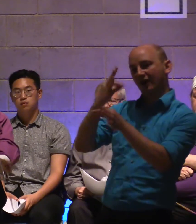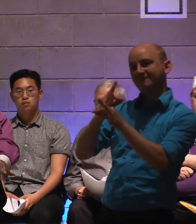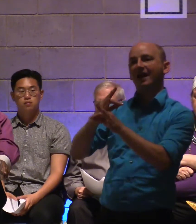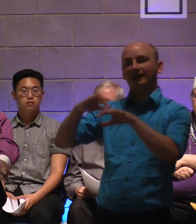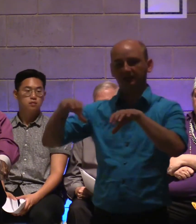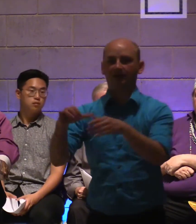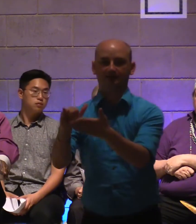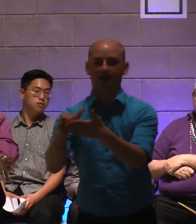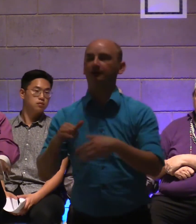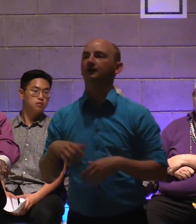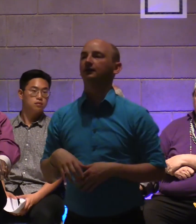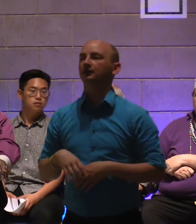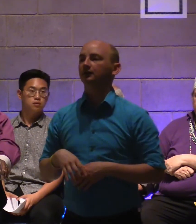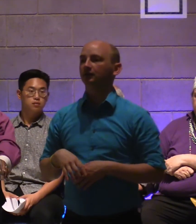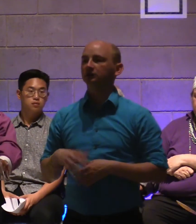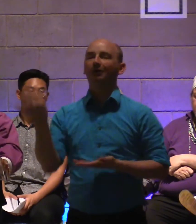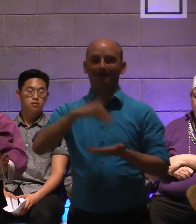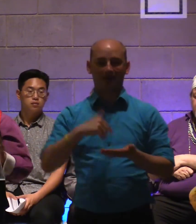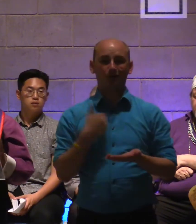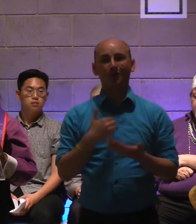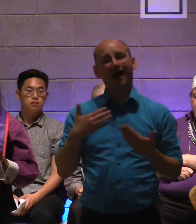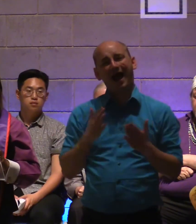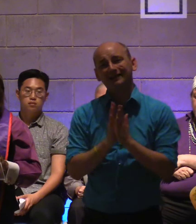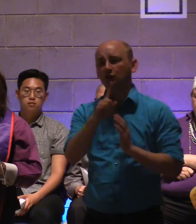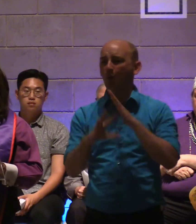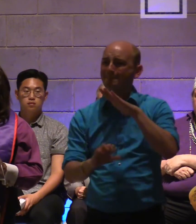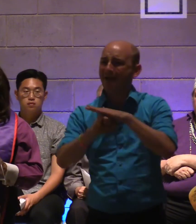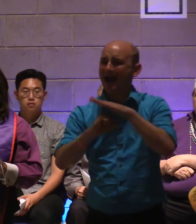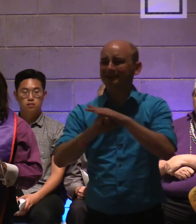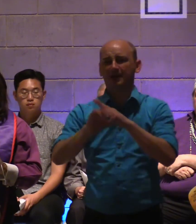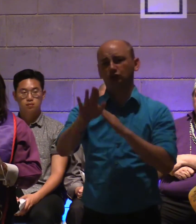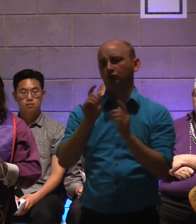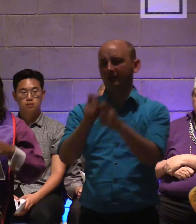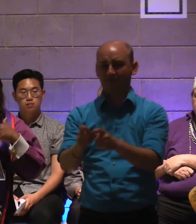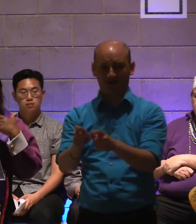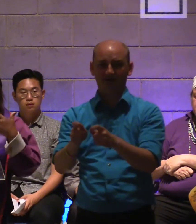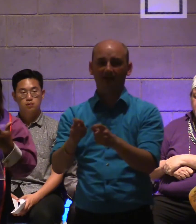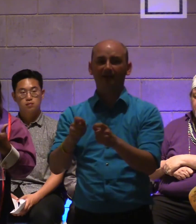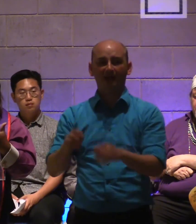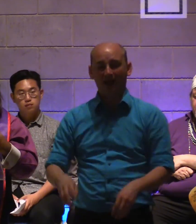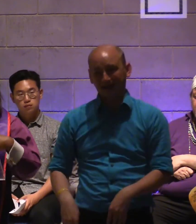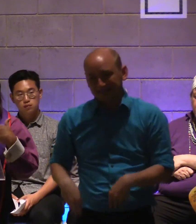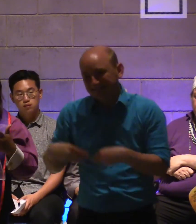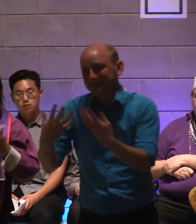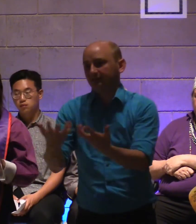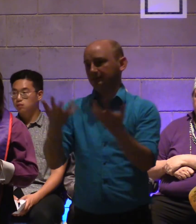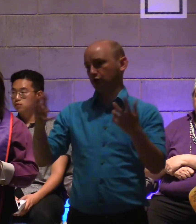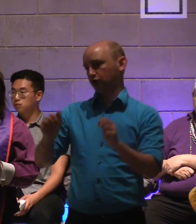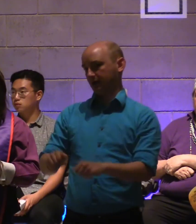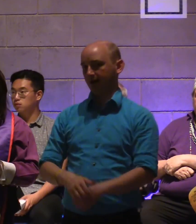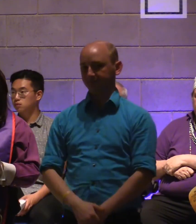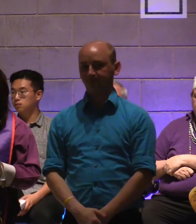Faith does. And so once again, we ask that you would stretch in your giving and give how you understand the center